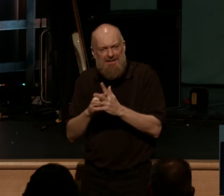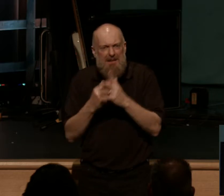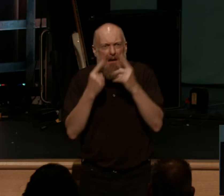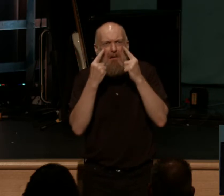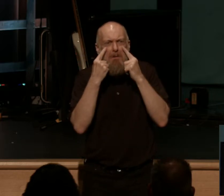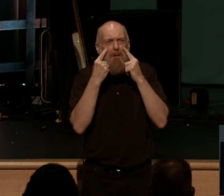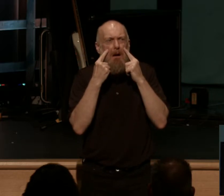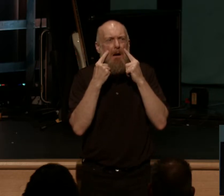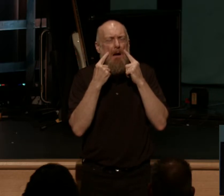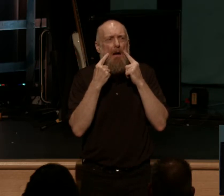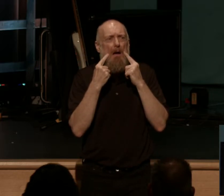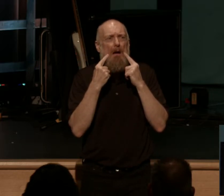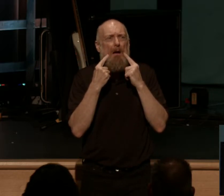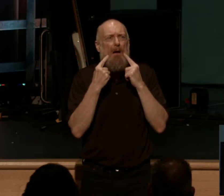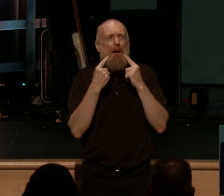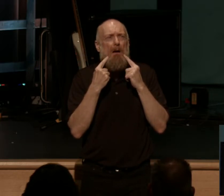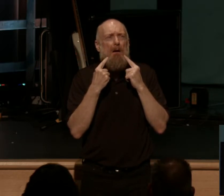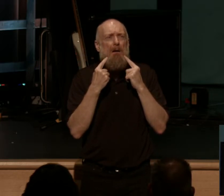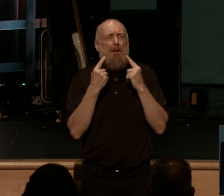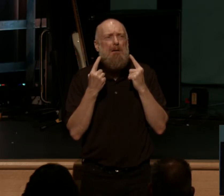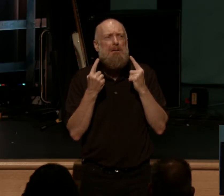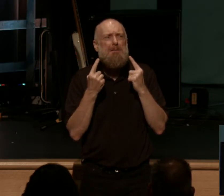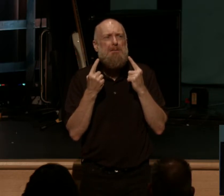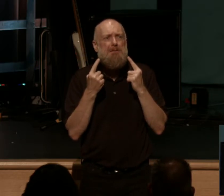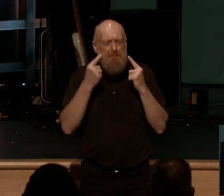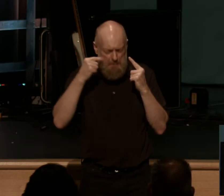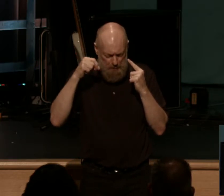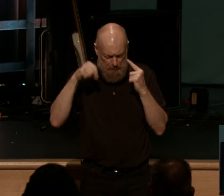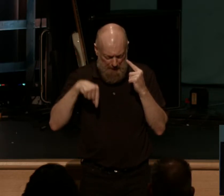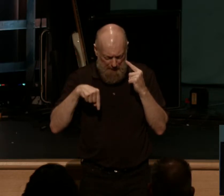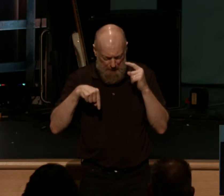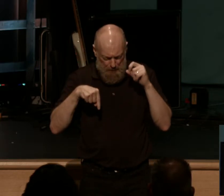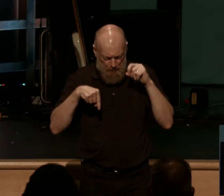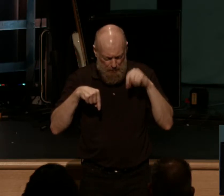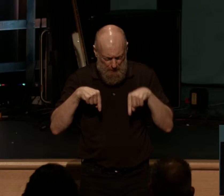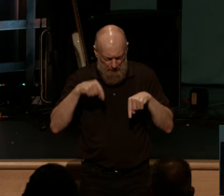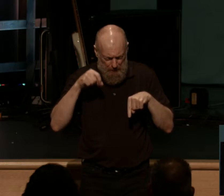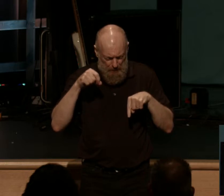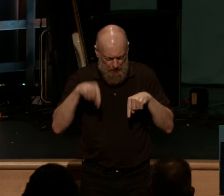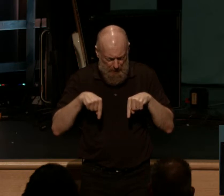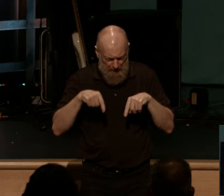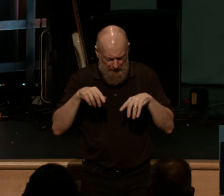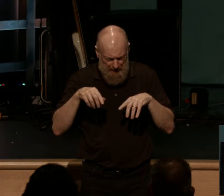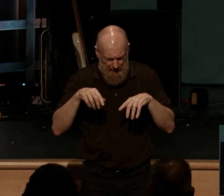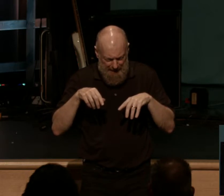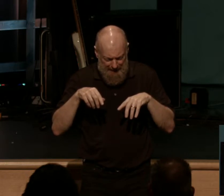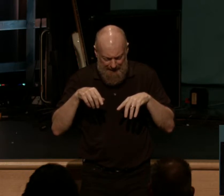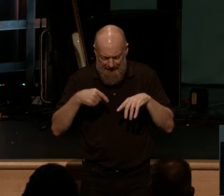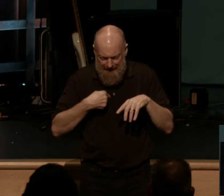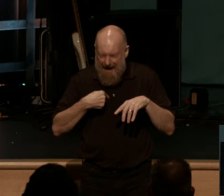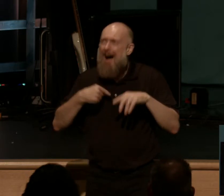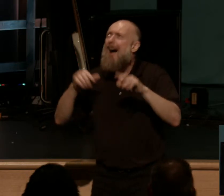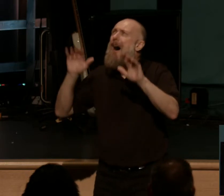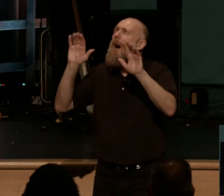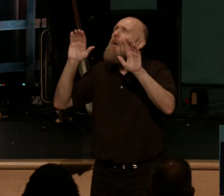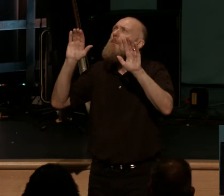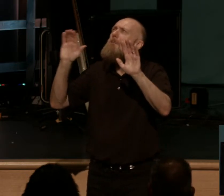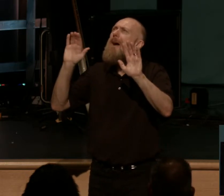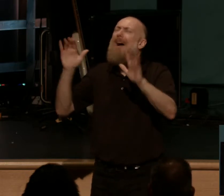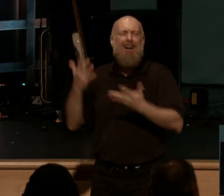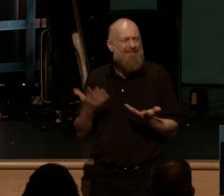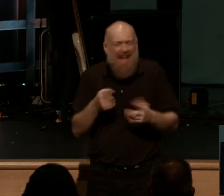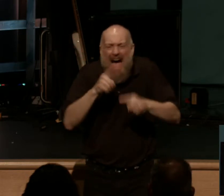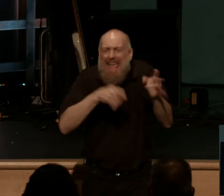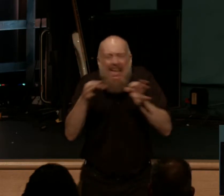eyes, and just at one point tears hitting the desk and just sitting there and just astounded and amazed, and I